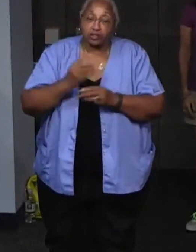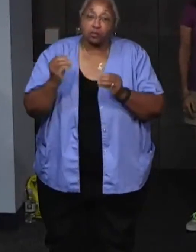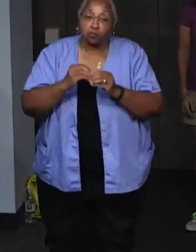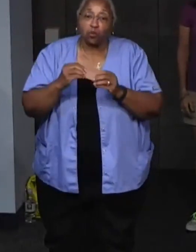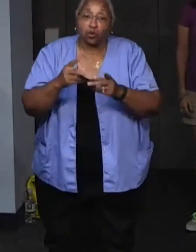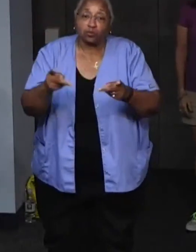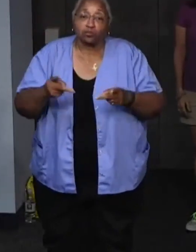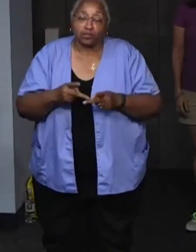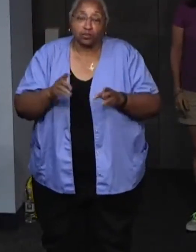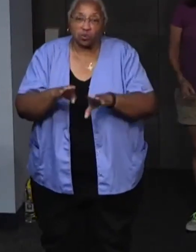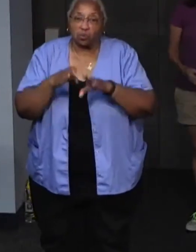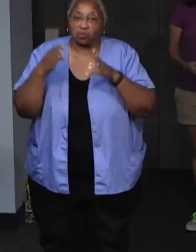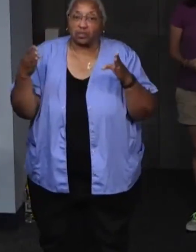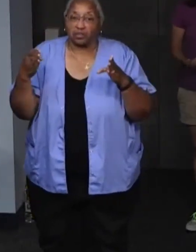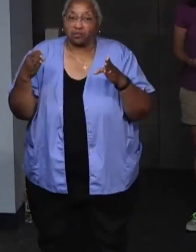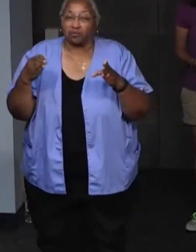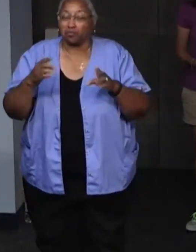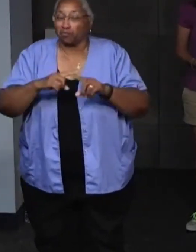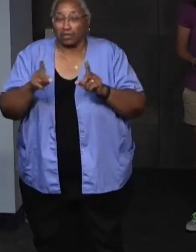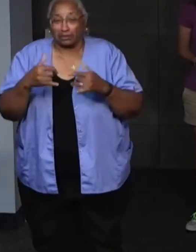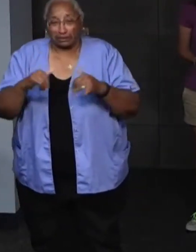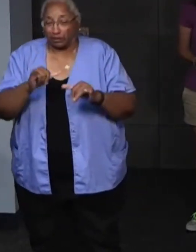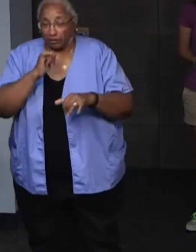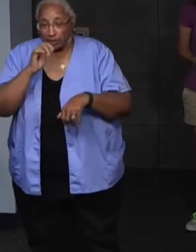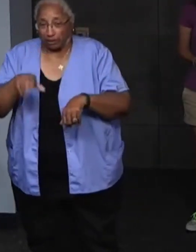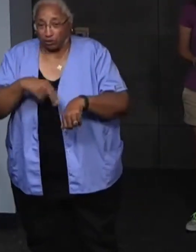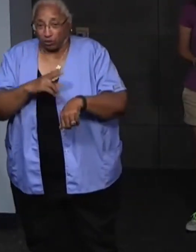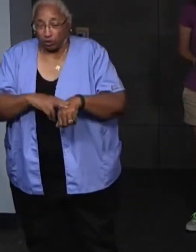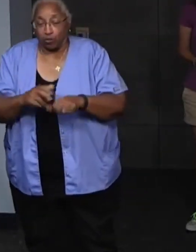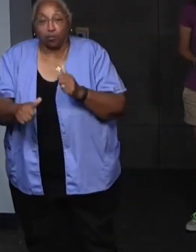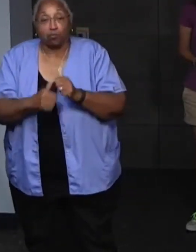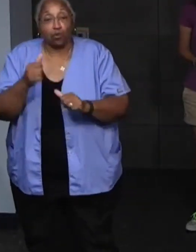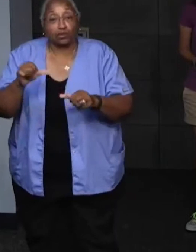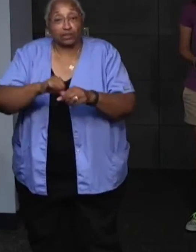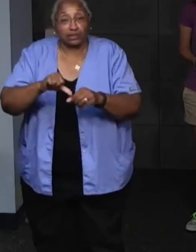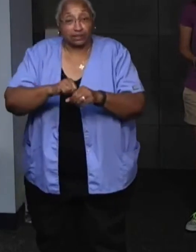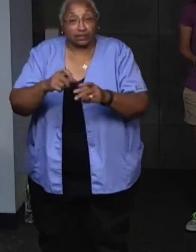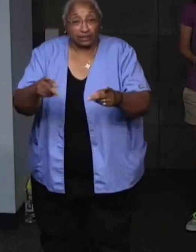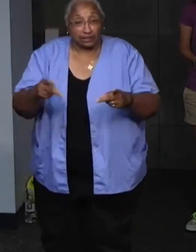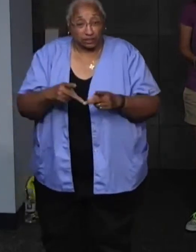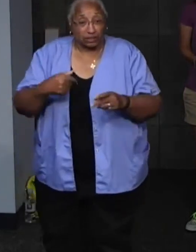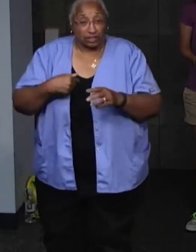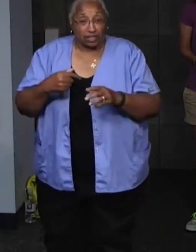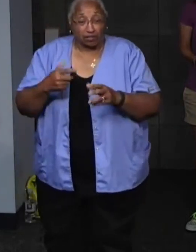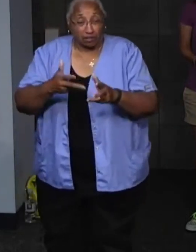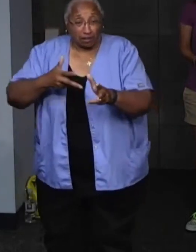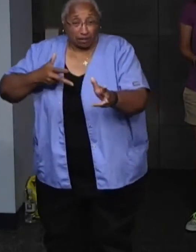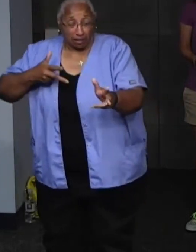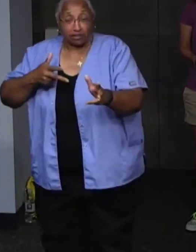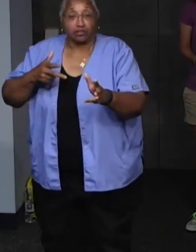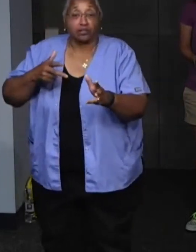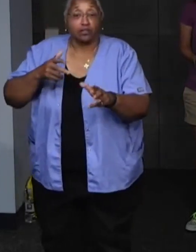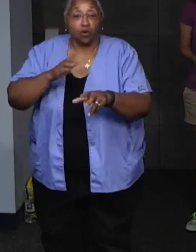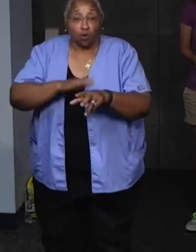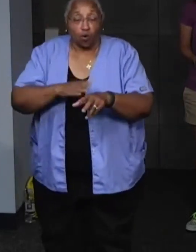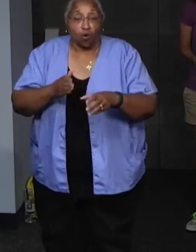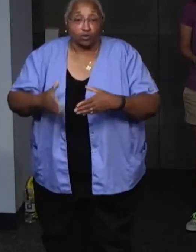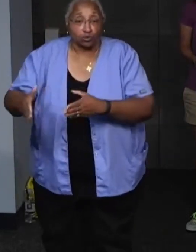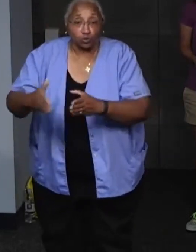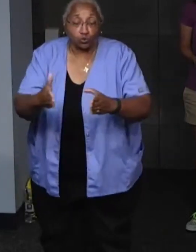not back to normal. And most of the gas stations still have lines outside of their parking lots, so onto the street itself. It's just